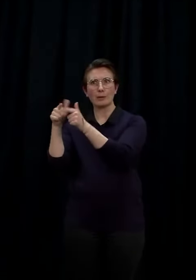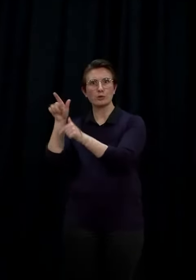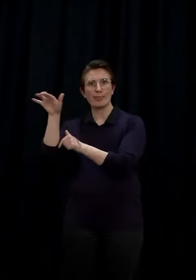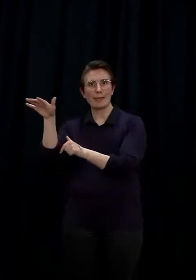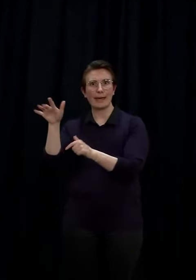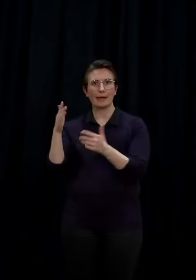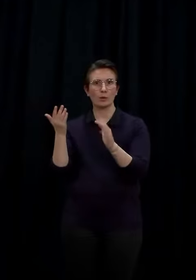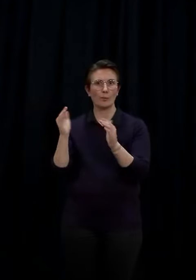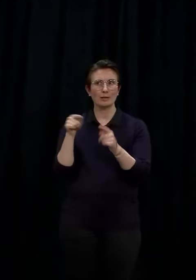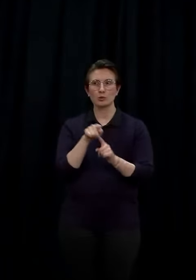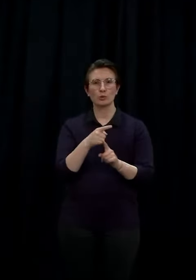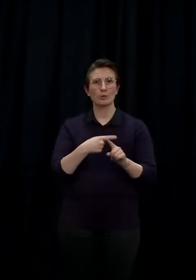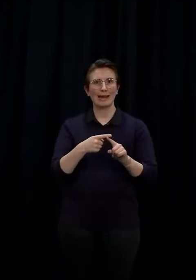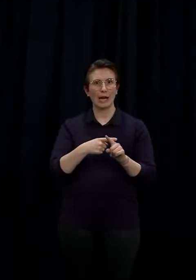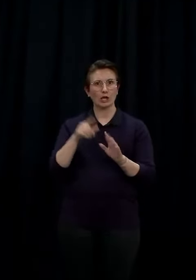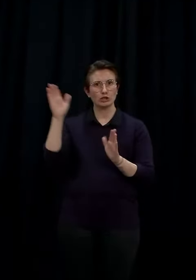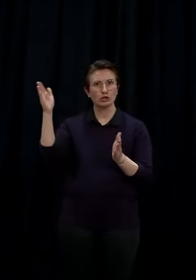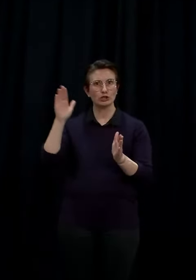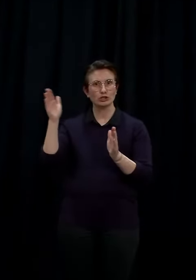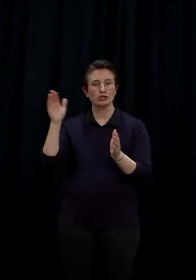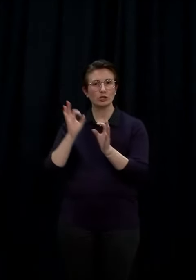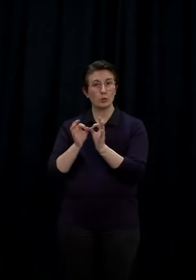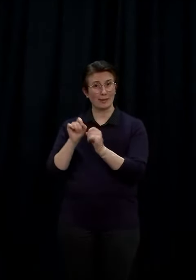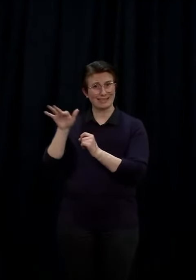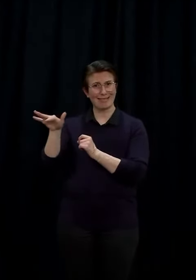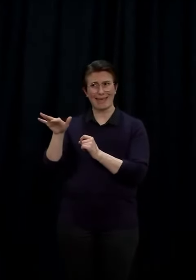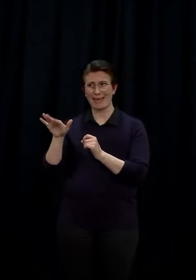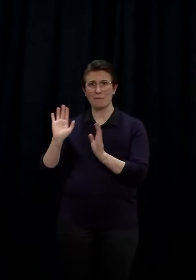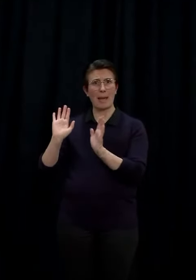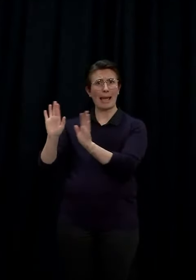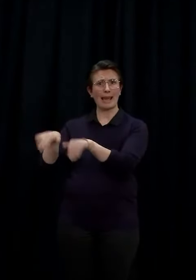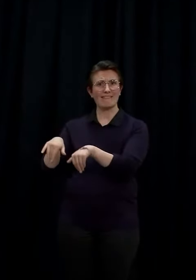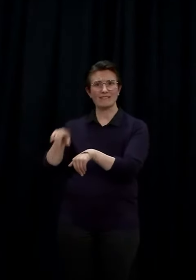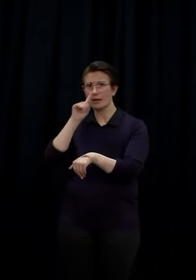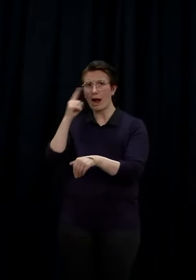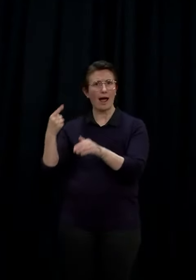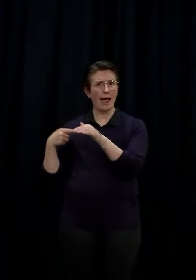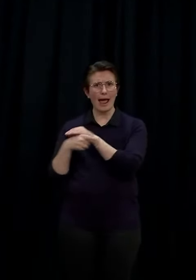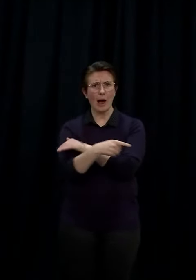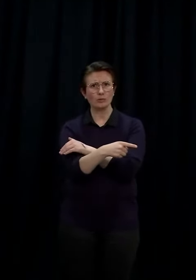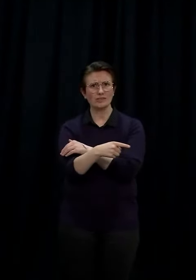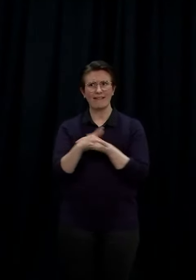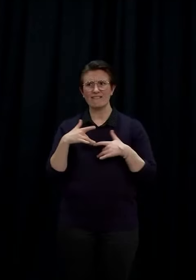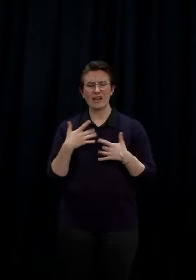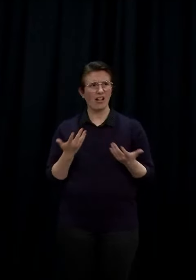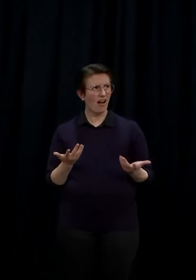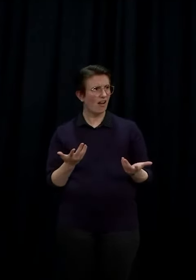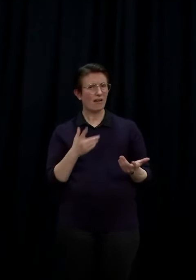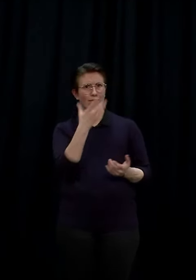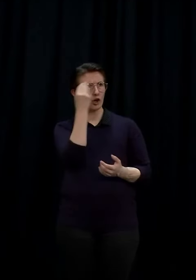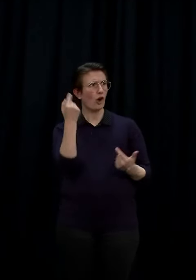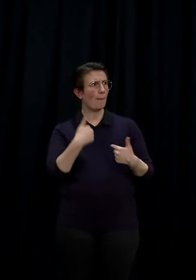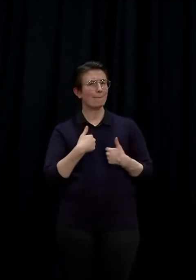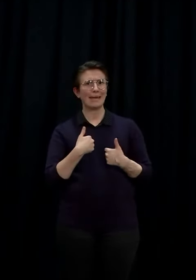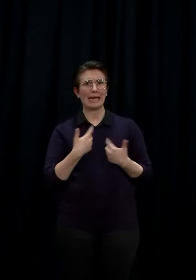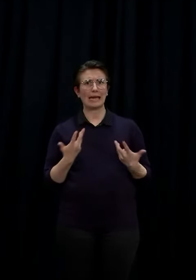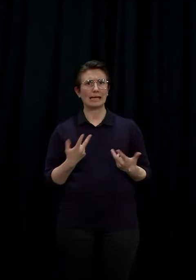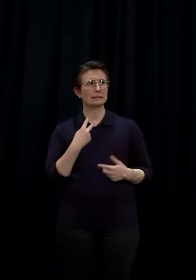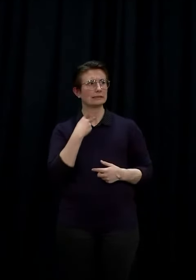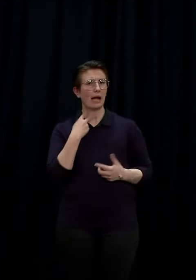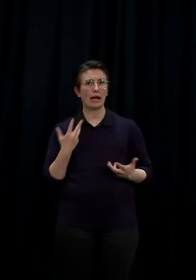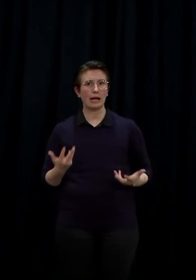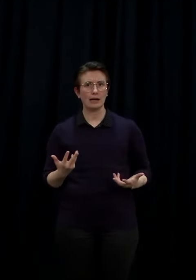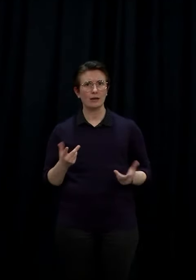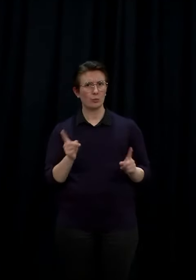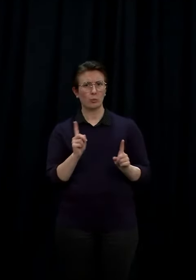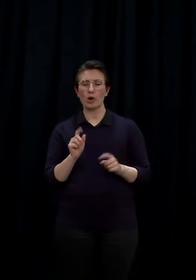those that say that they're feeling betrayed? Well, as I've said, we had more people that we needed to get out than we